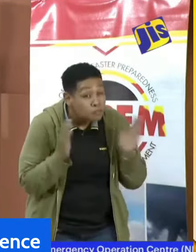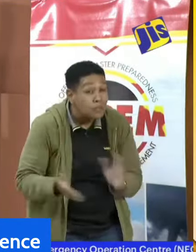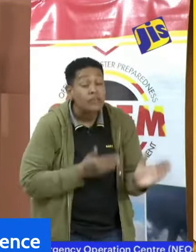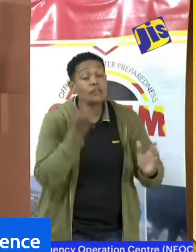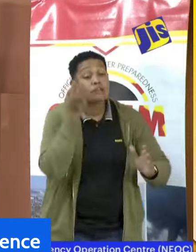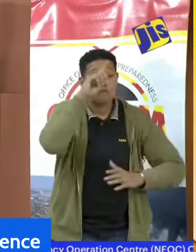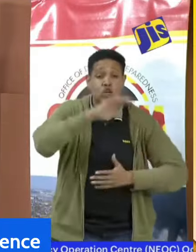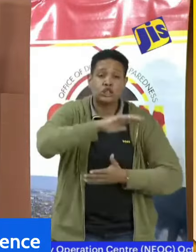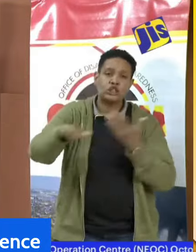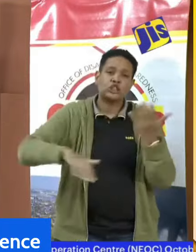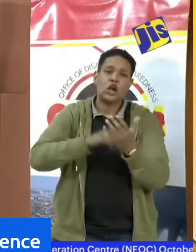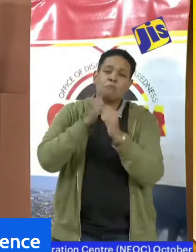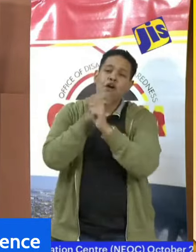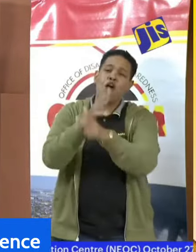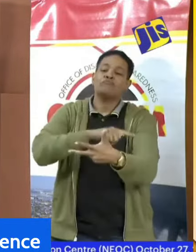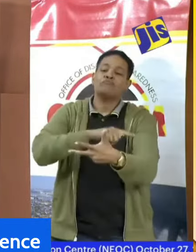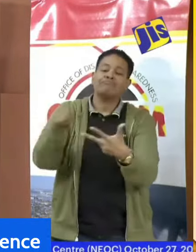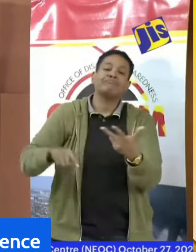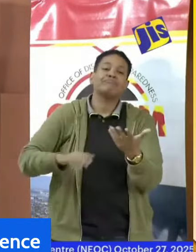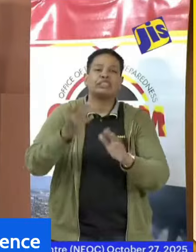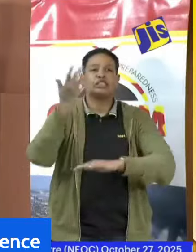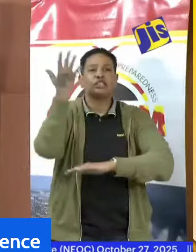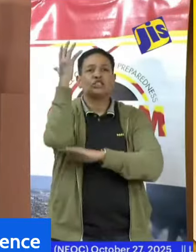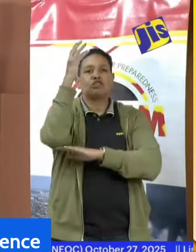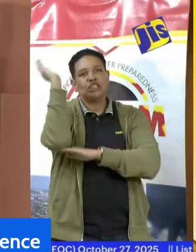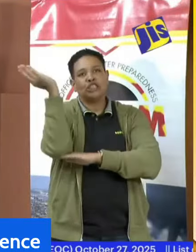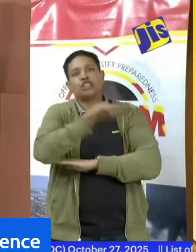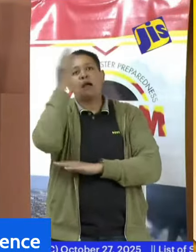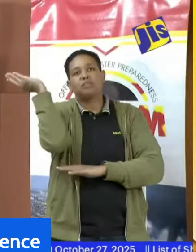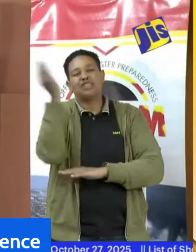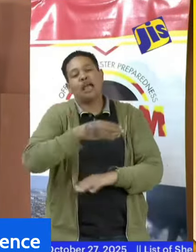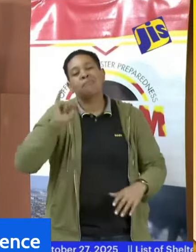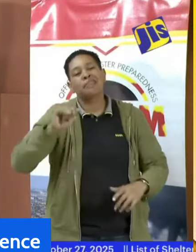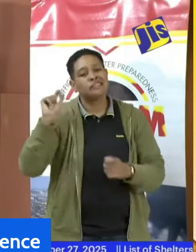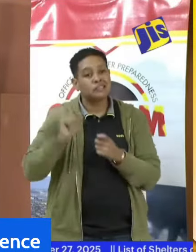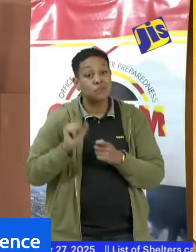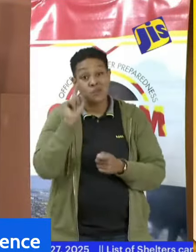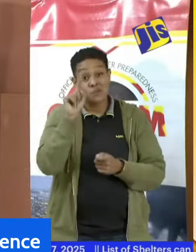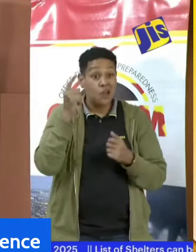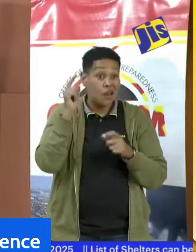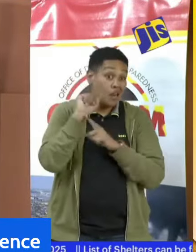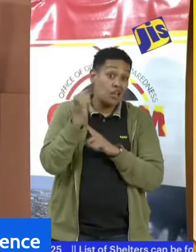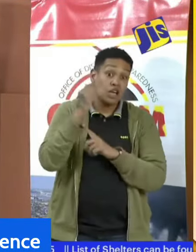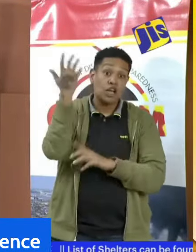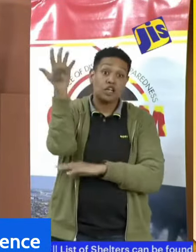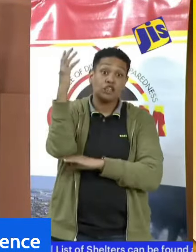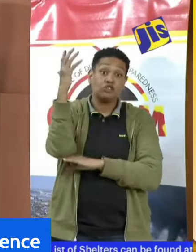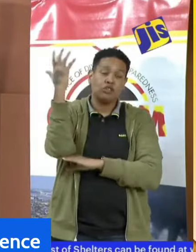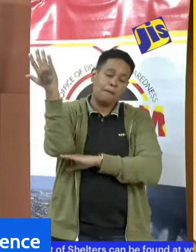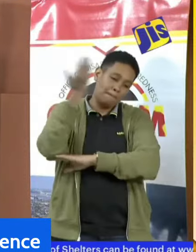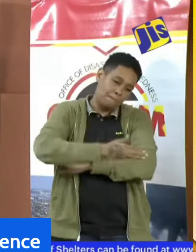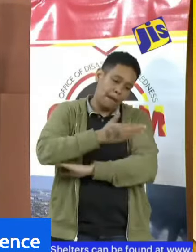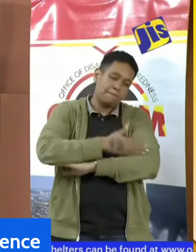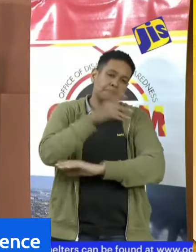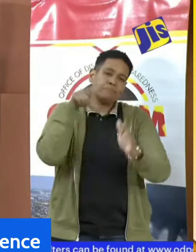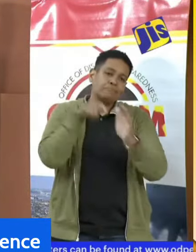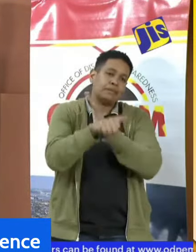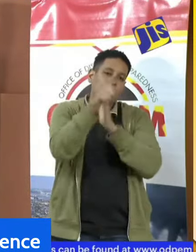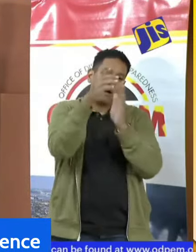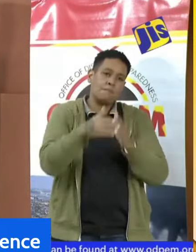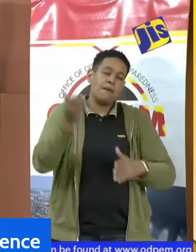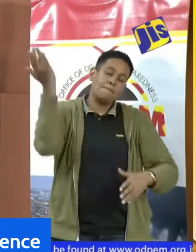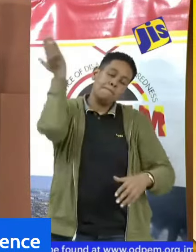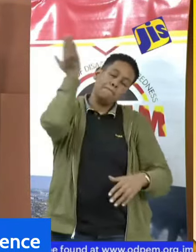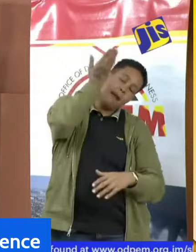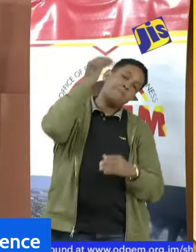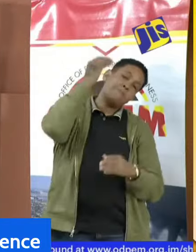storm, unfortunately, cutting down of trees in particular. In one case, a tree fell on one of the individuals